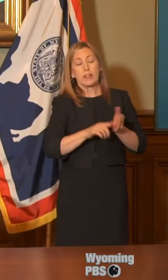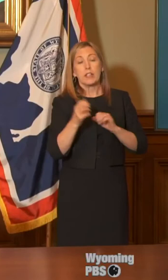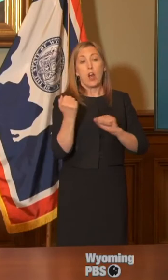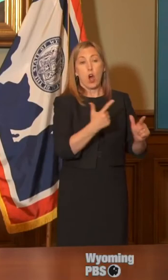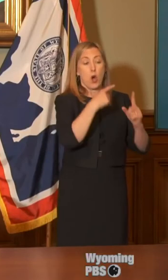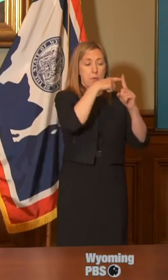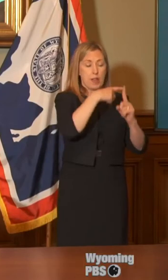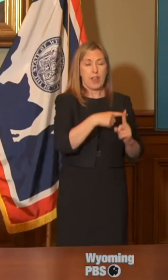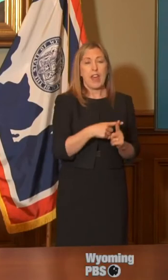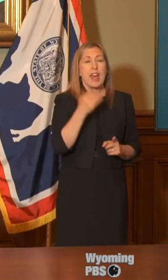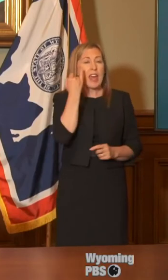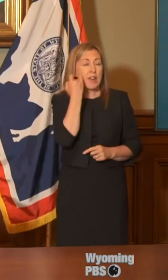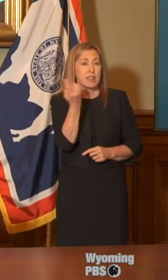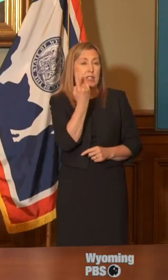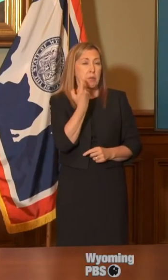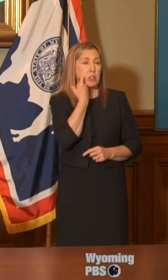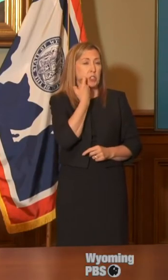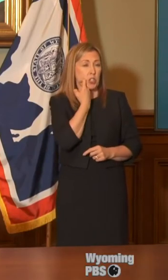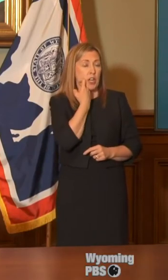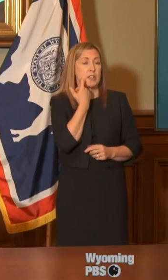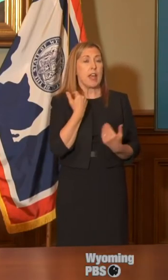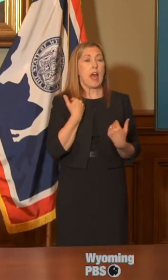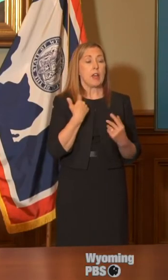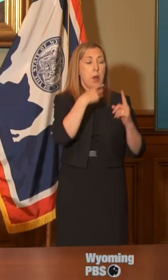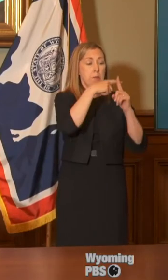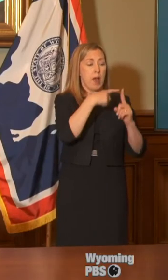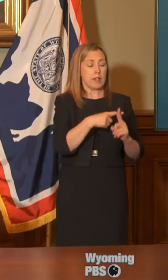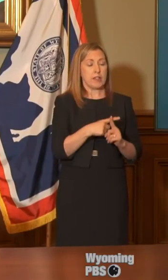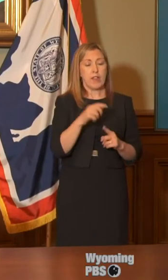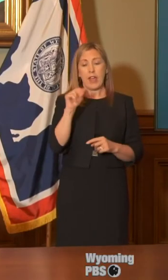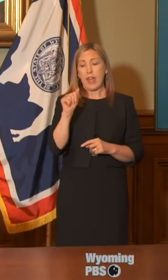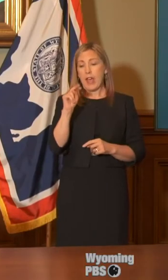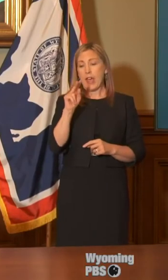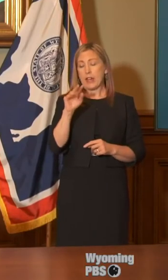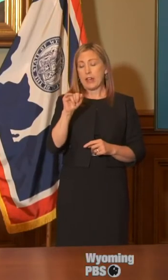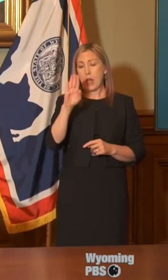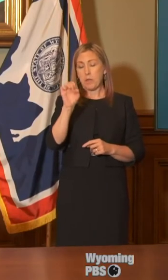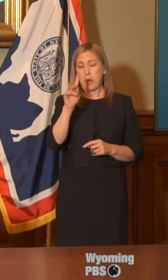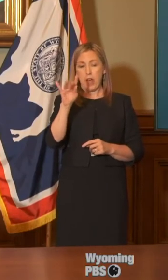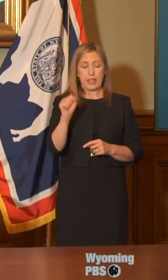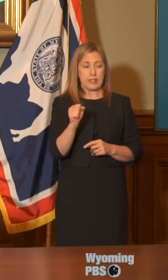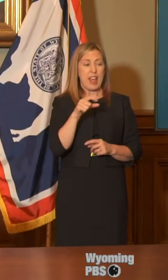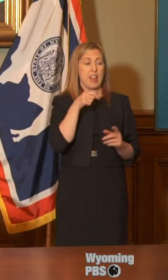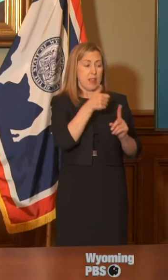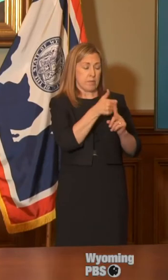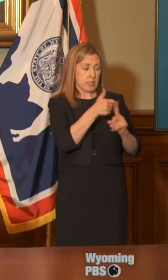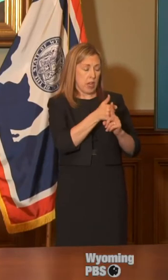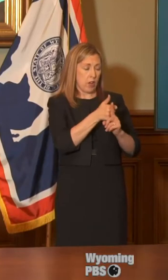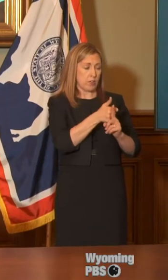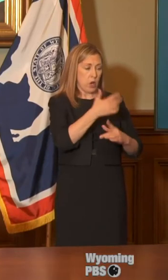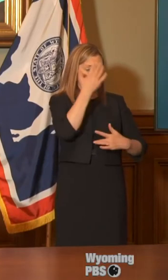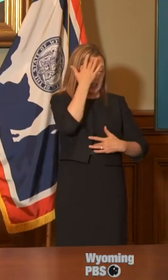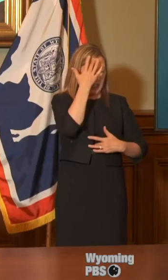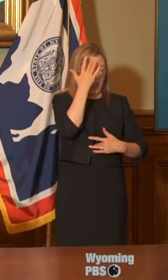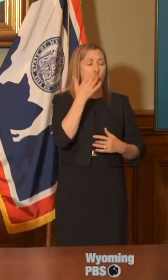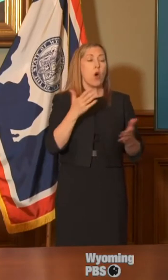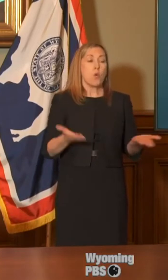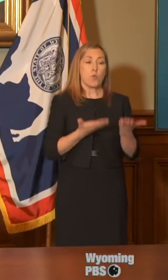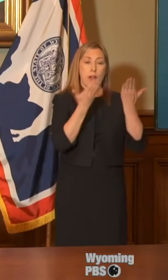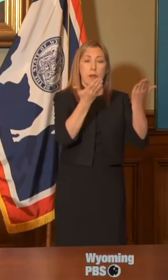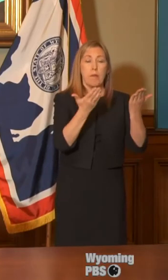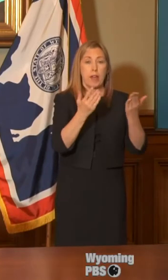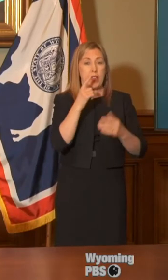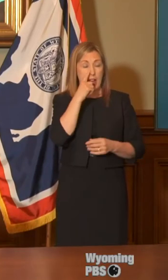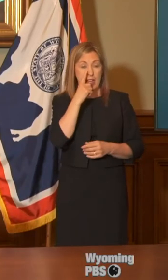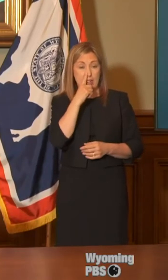If someone just has a positive antibody test and is symptomatic, we are going to recommend that you get that nasal swab and get that molecular